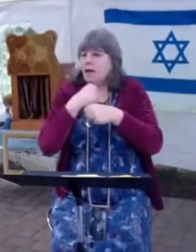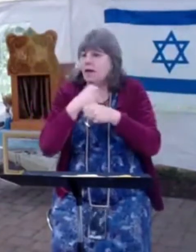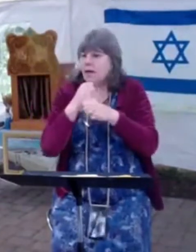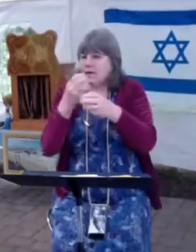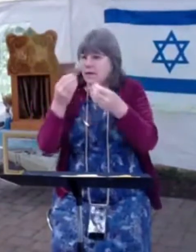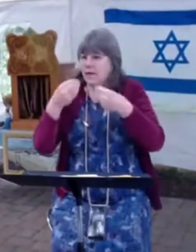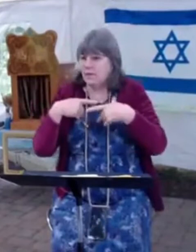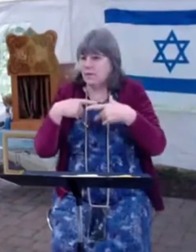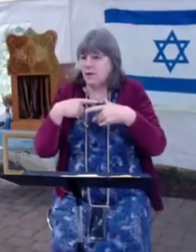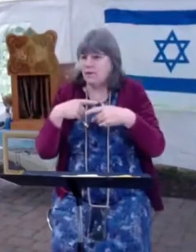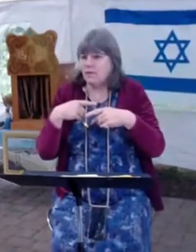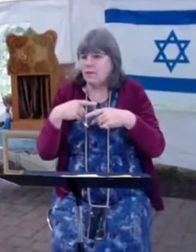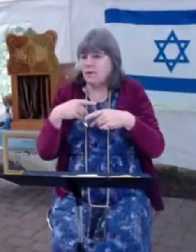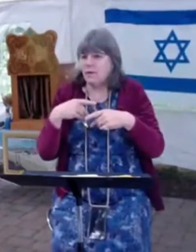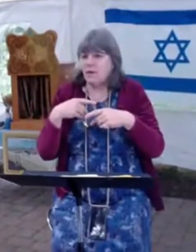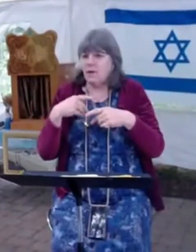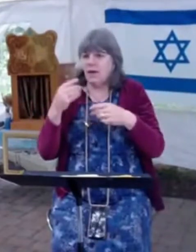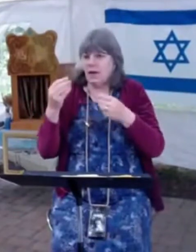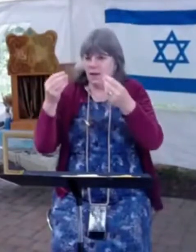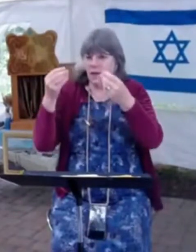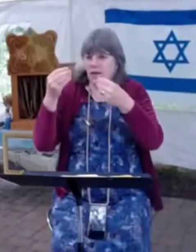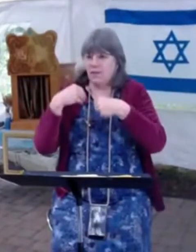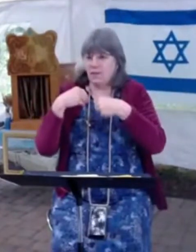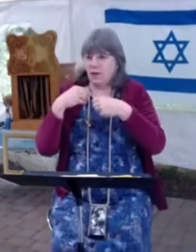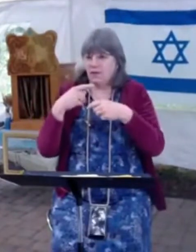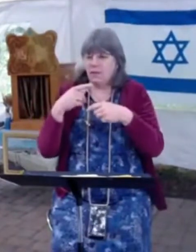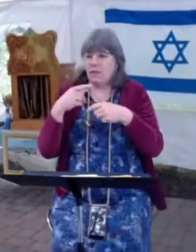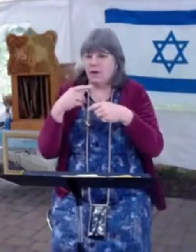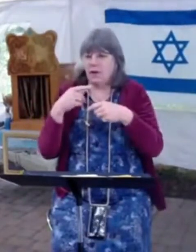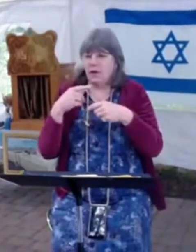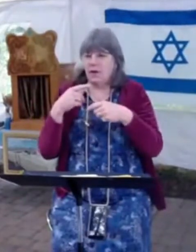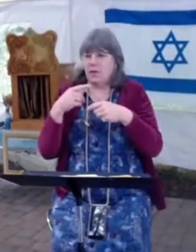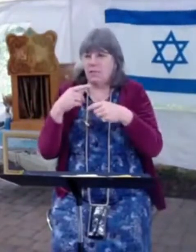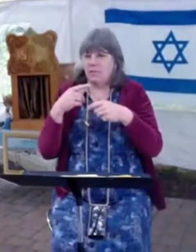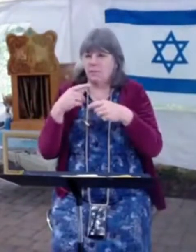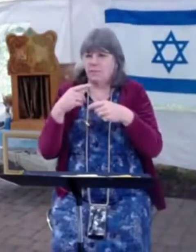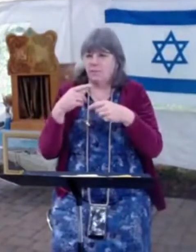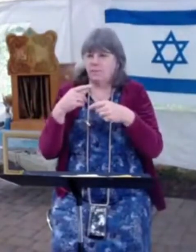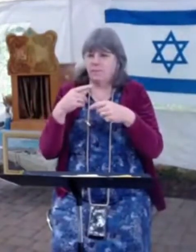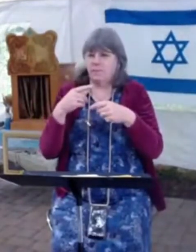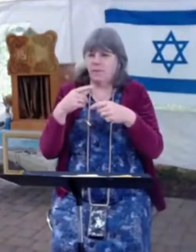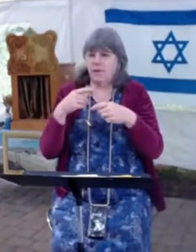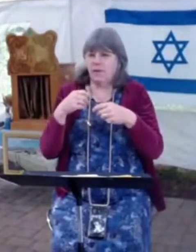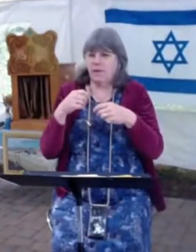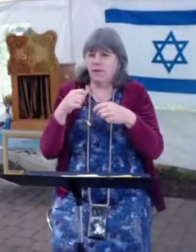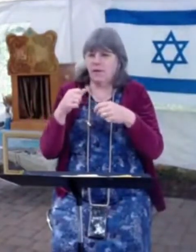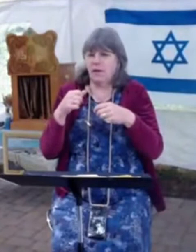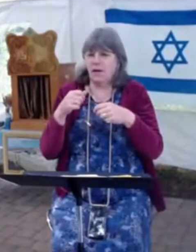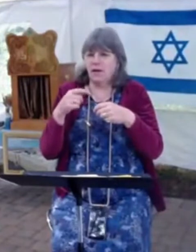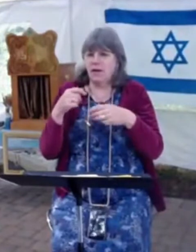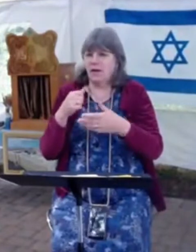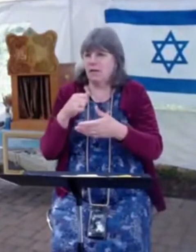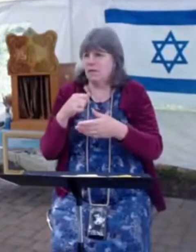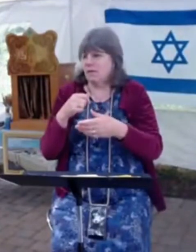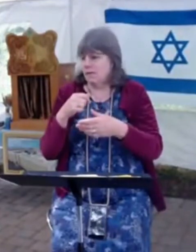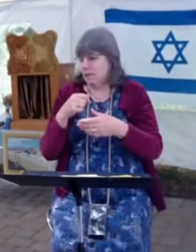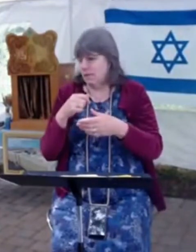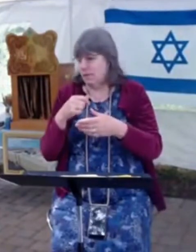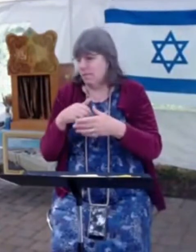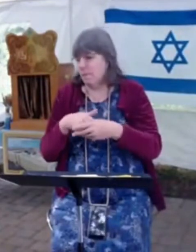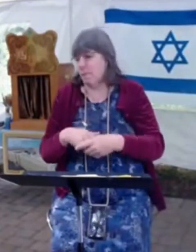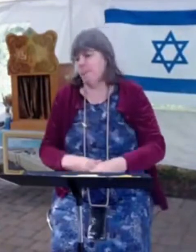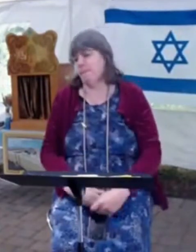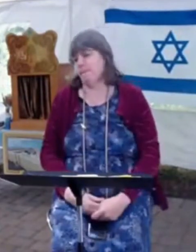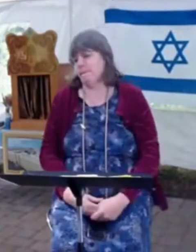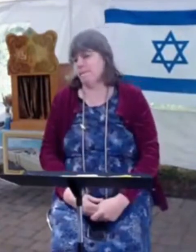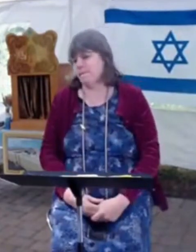a greater light around us, among us. We have the opportunity to stand as an island of peace in